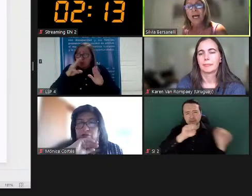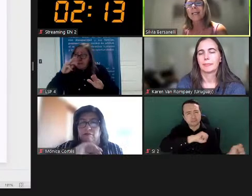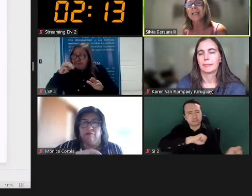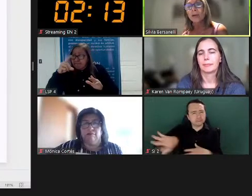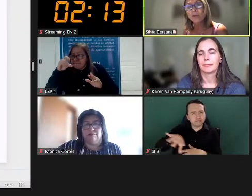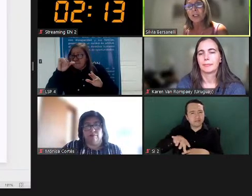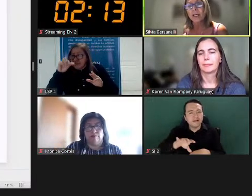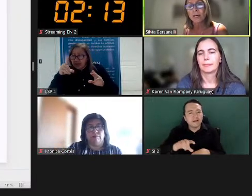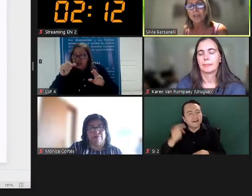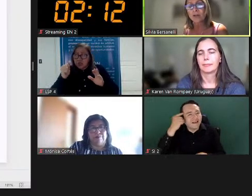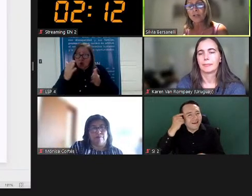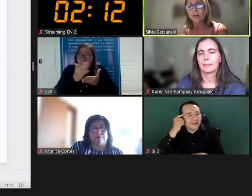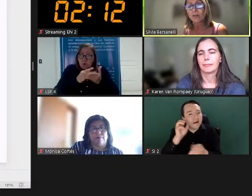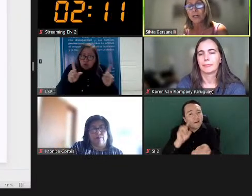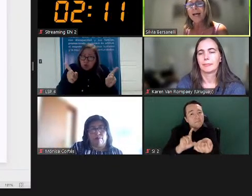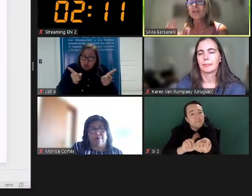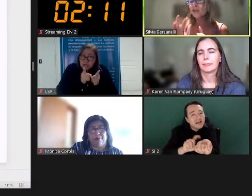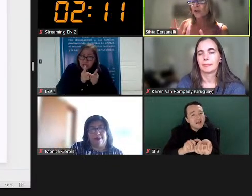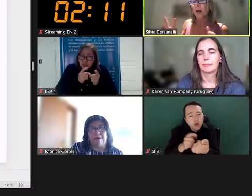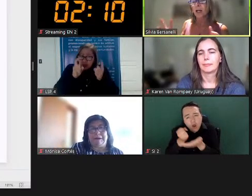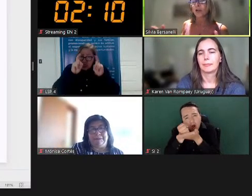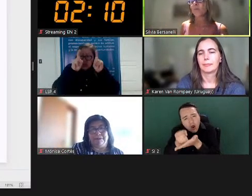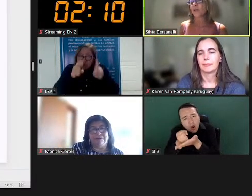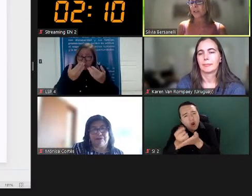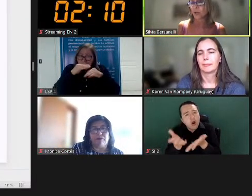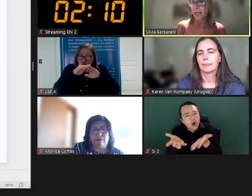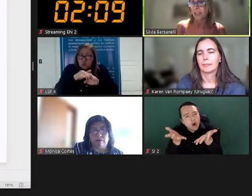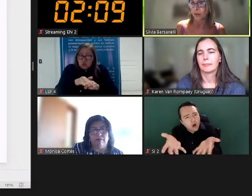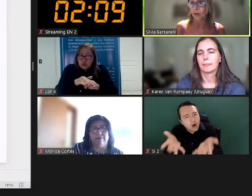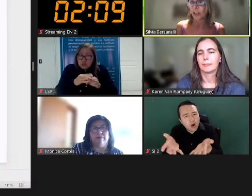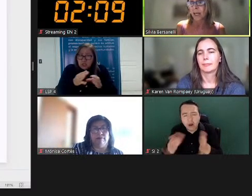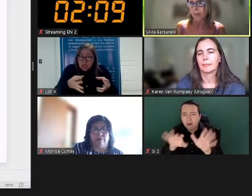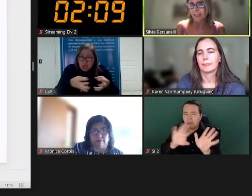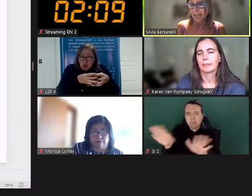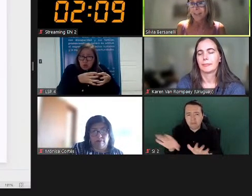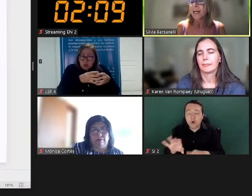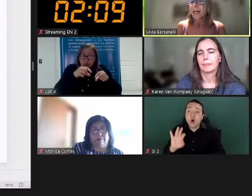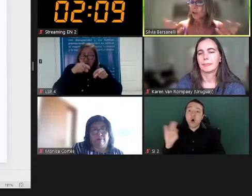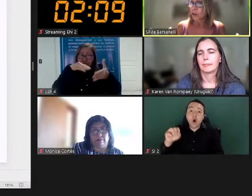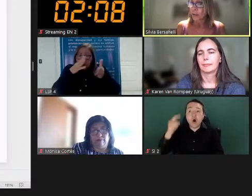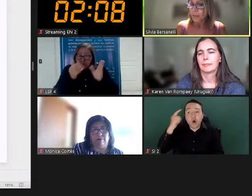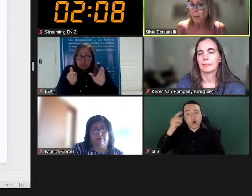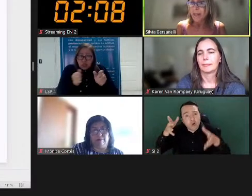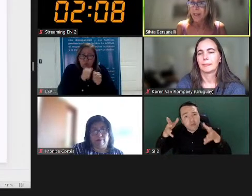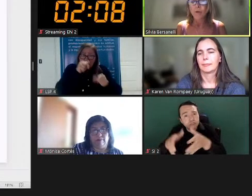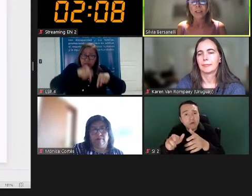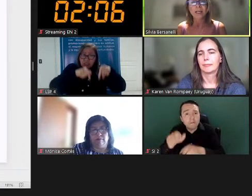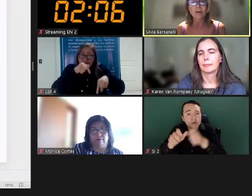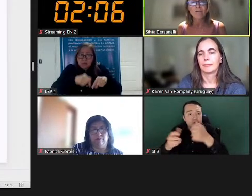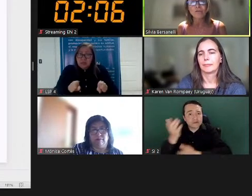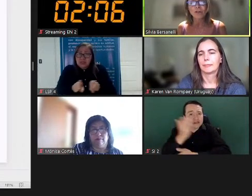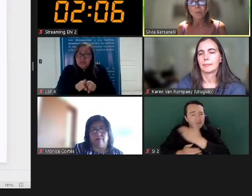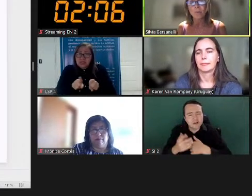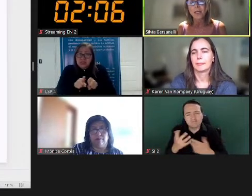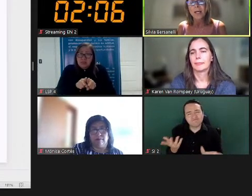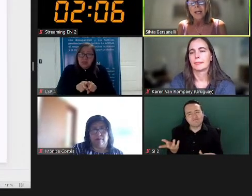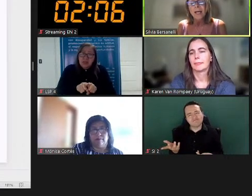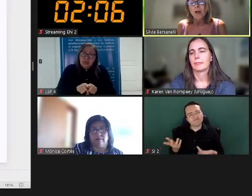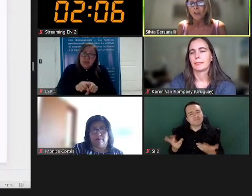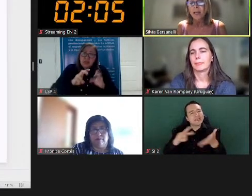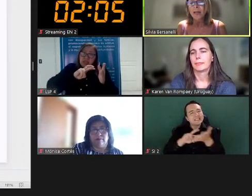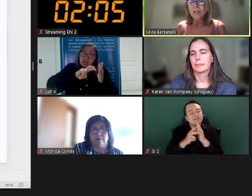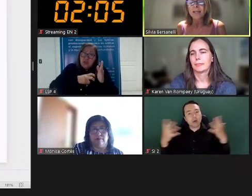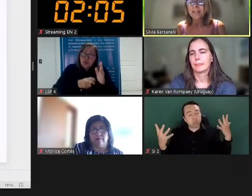caring medical model and it reduces inclusive education with the students